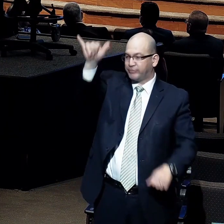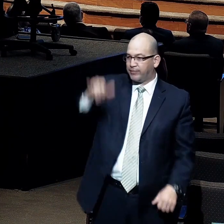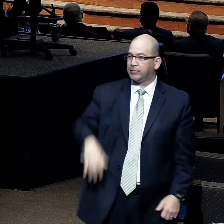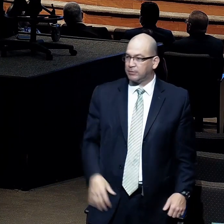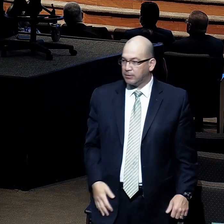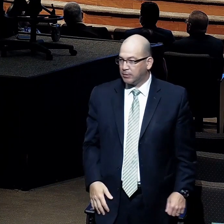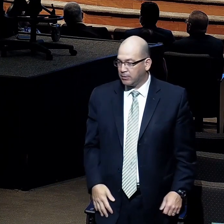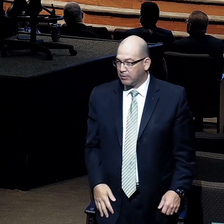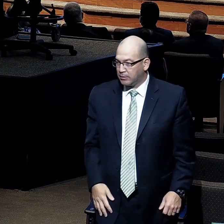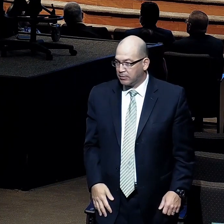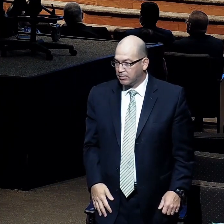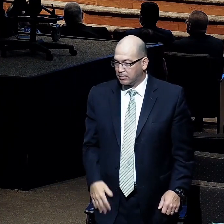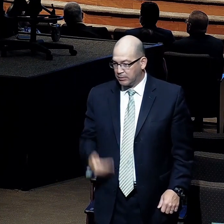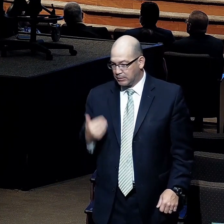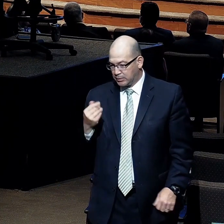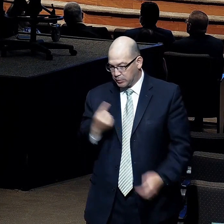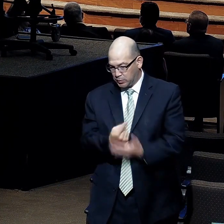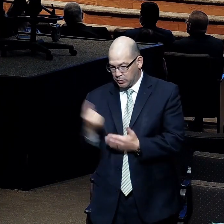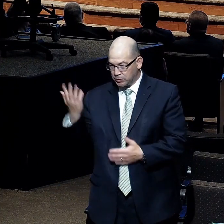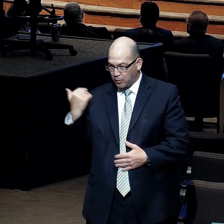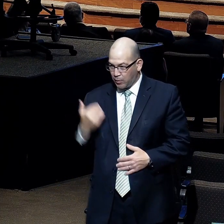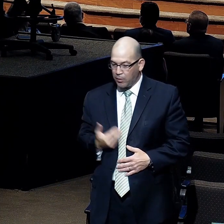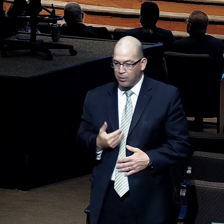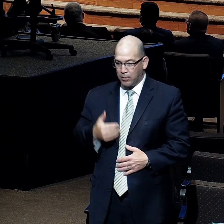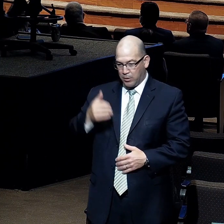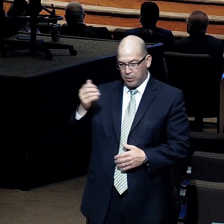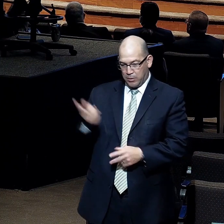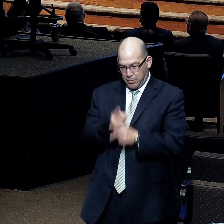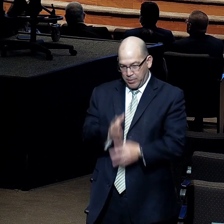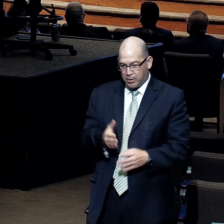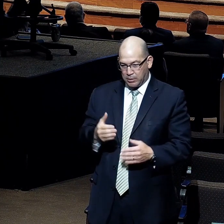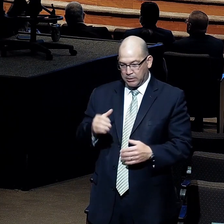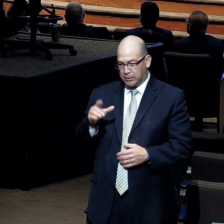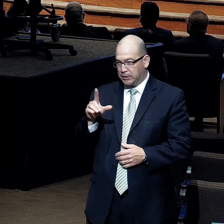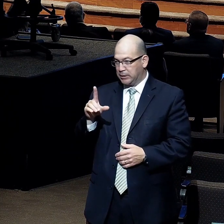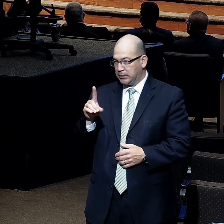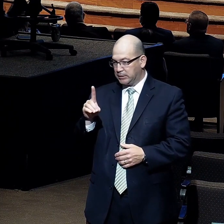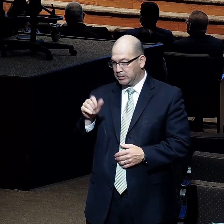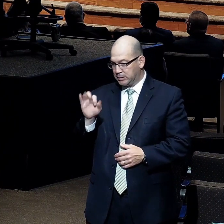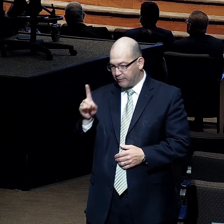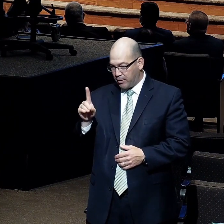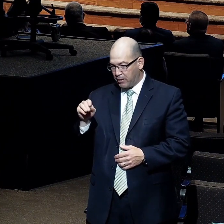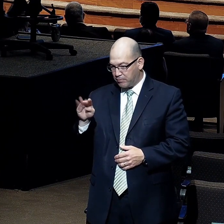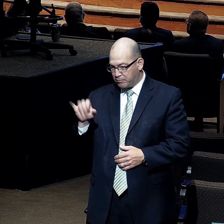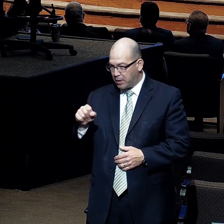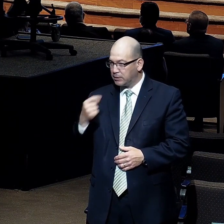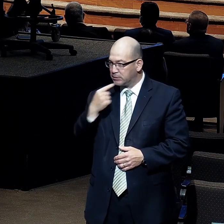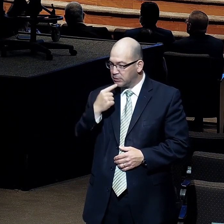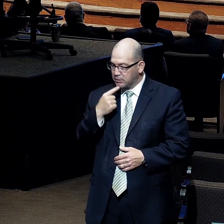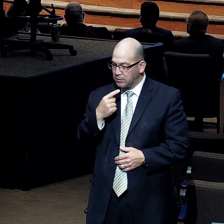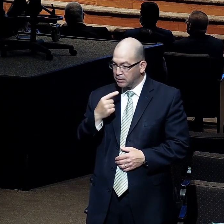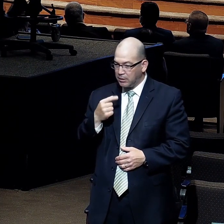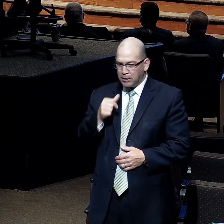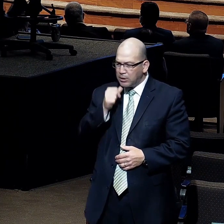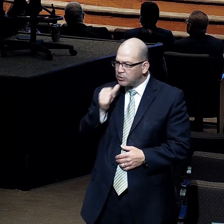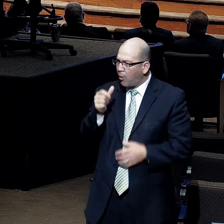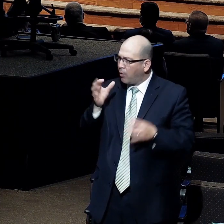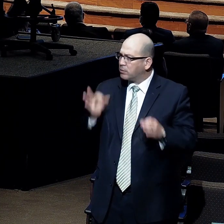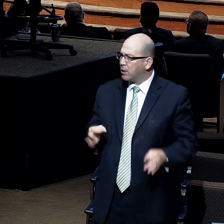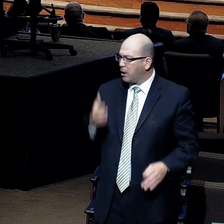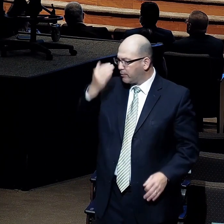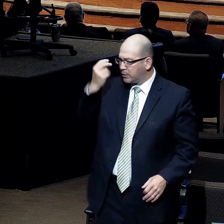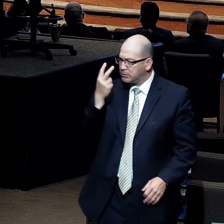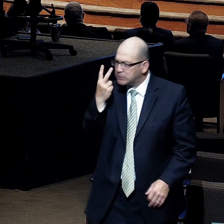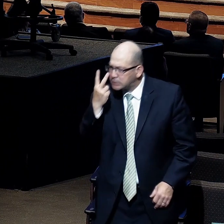couple Sundays ago, Pastor David Mims gave a great principle on decision making. Don't make your decisions based on what you see,